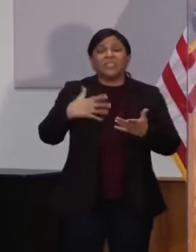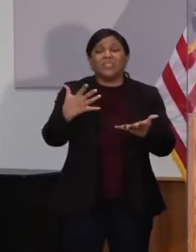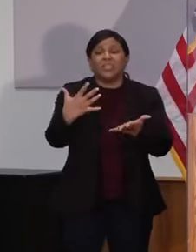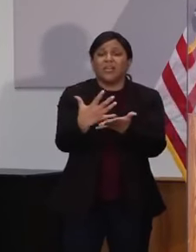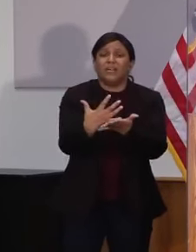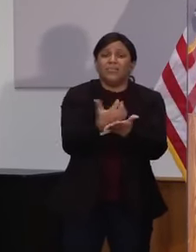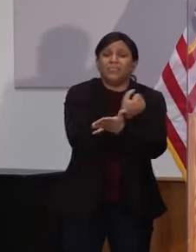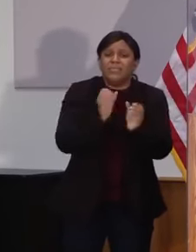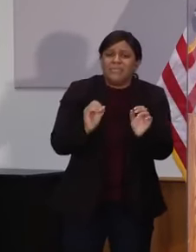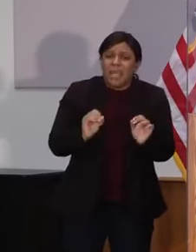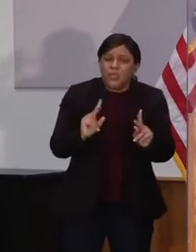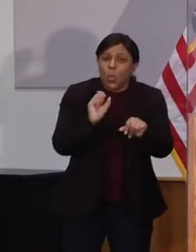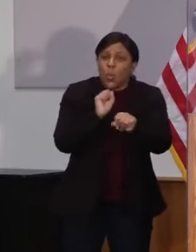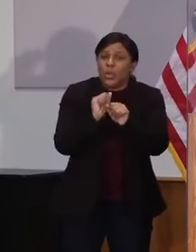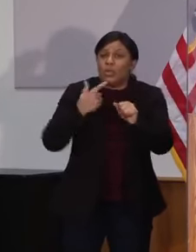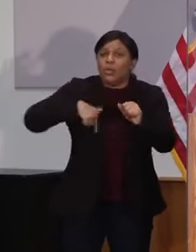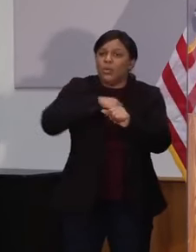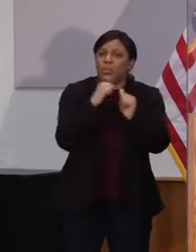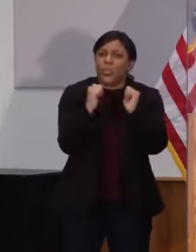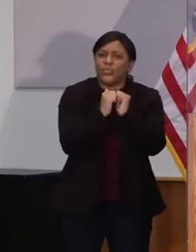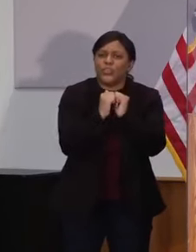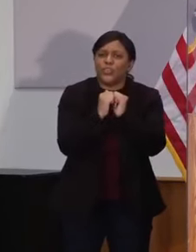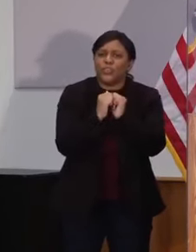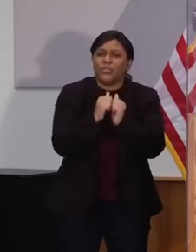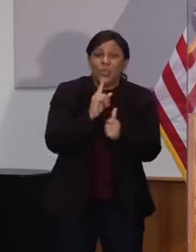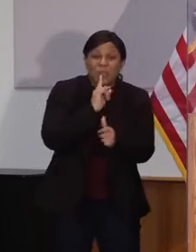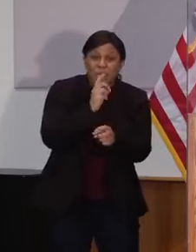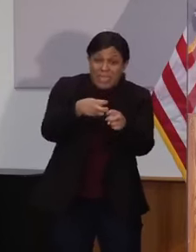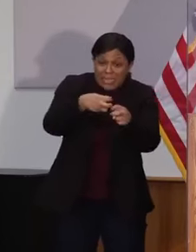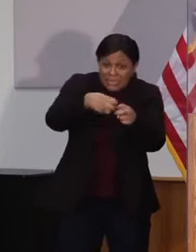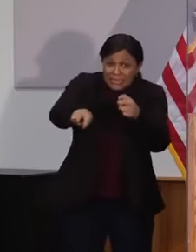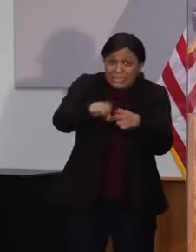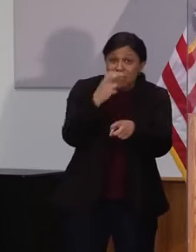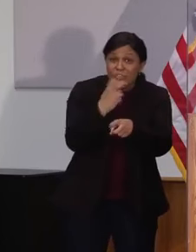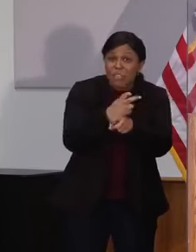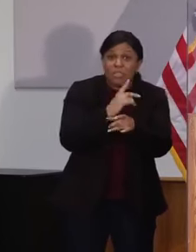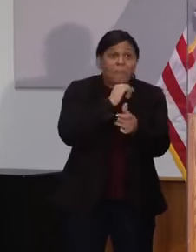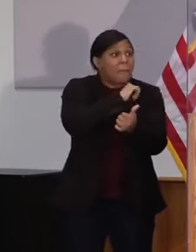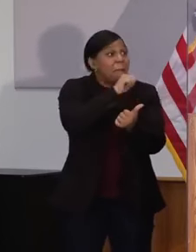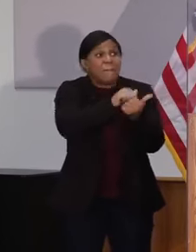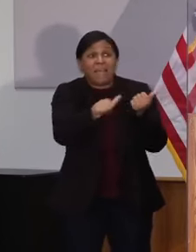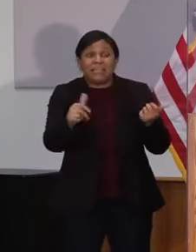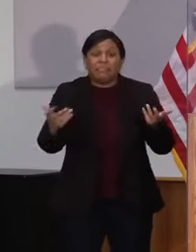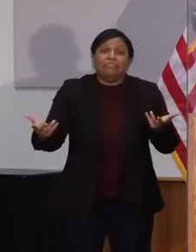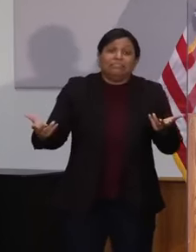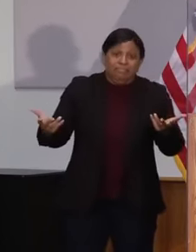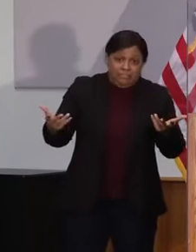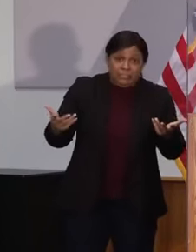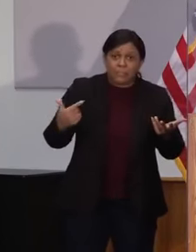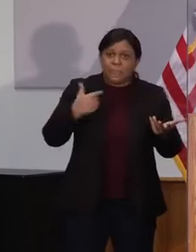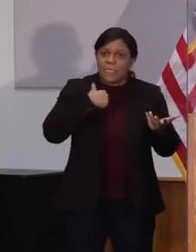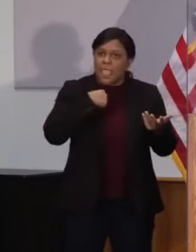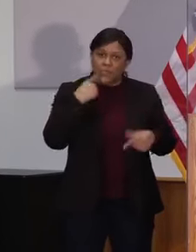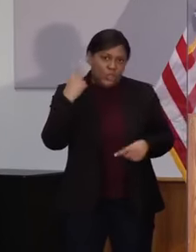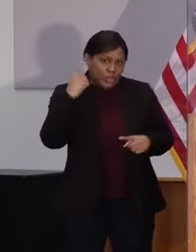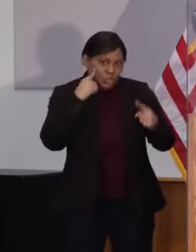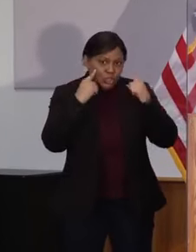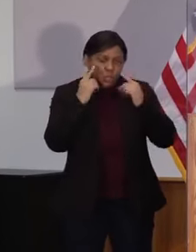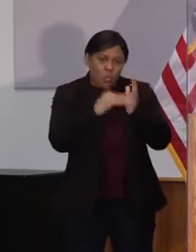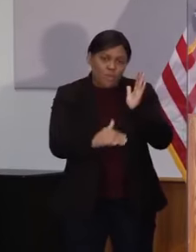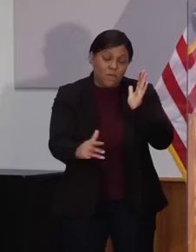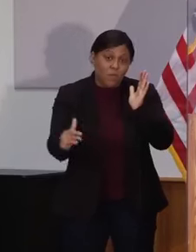work together. It will be harder if they don't pass this. And I've heard relentlessly for